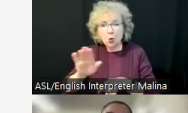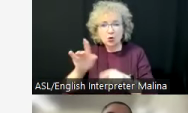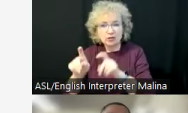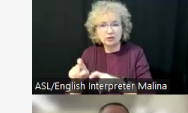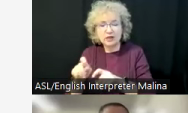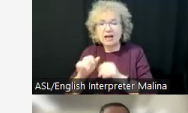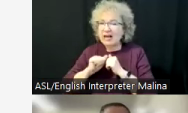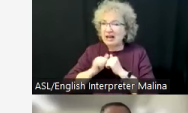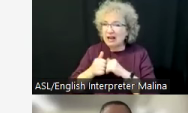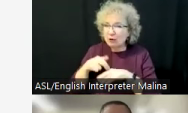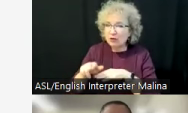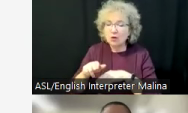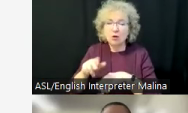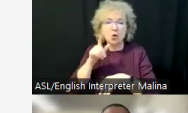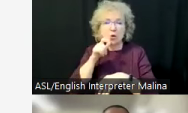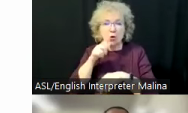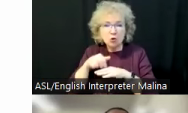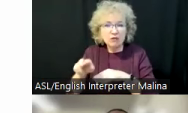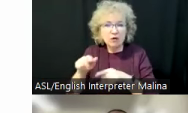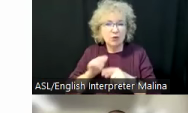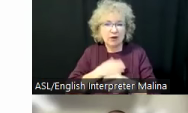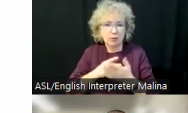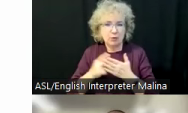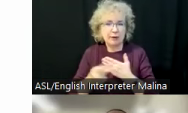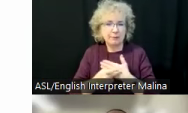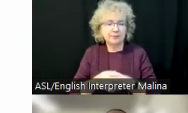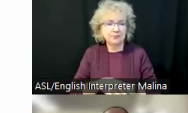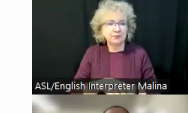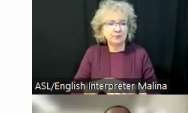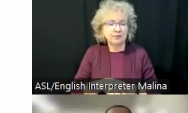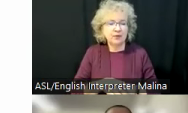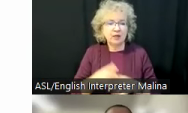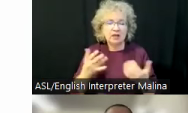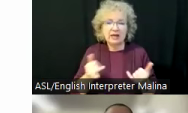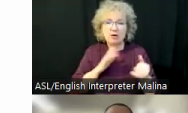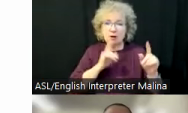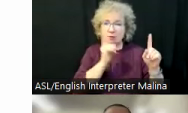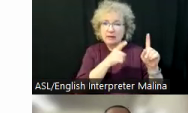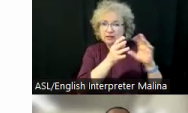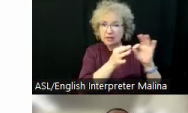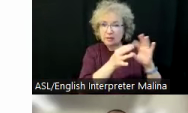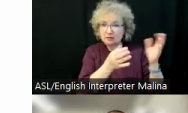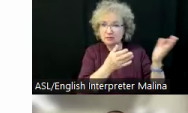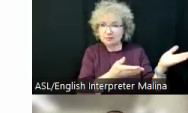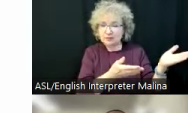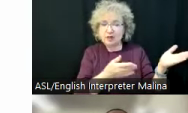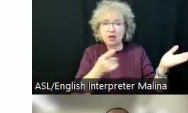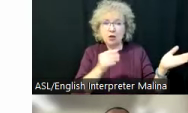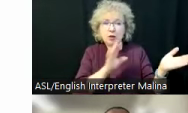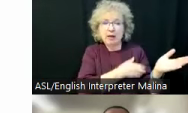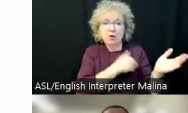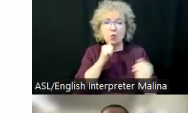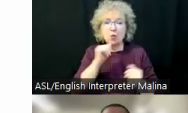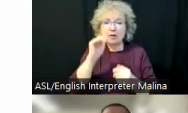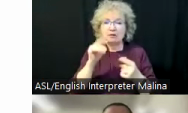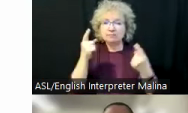to our program here address. So just to base on our mission statement mission statement here is to empower women to achieve